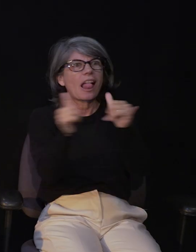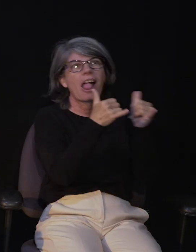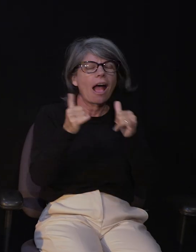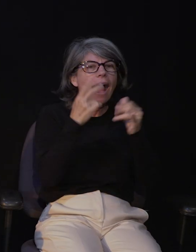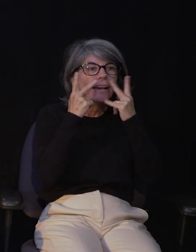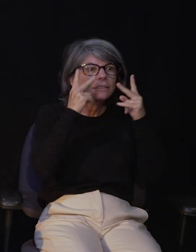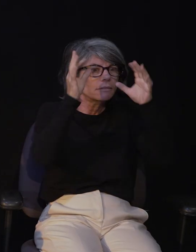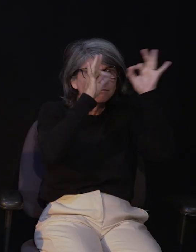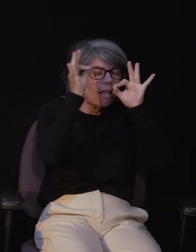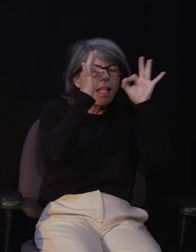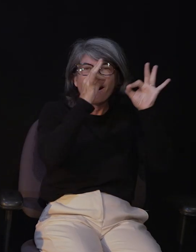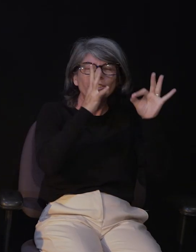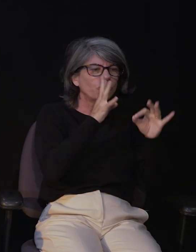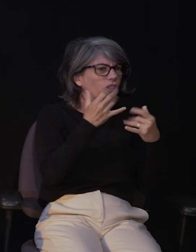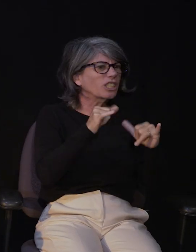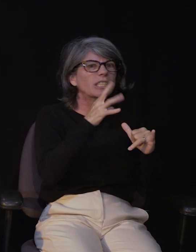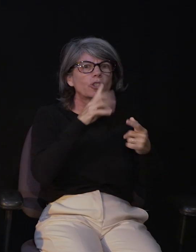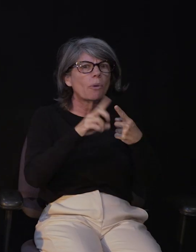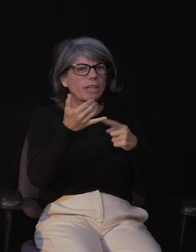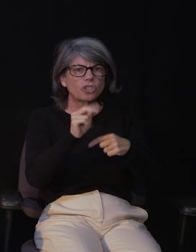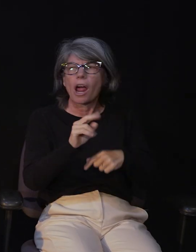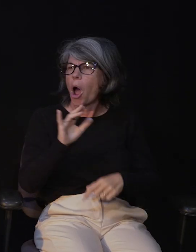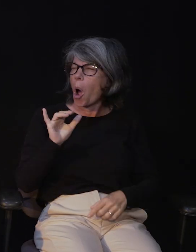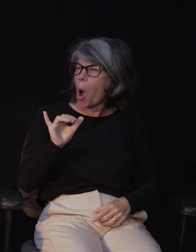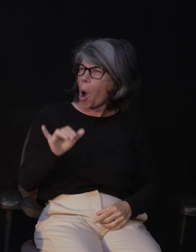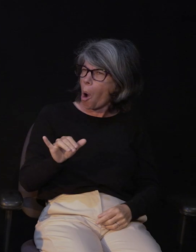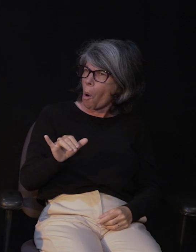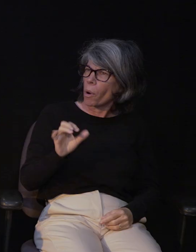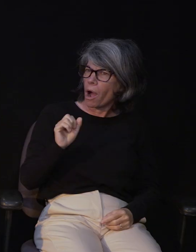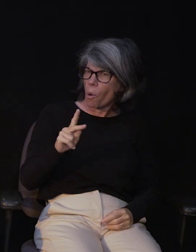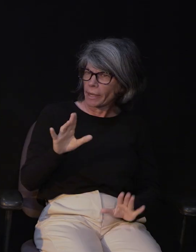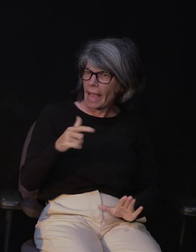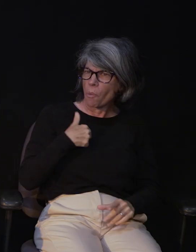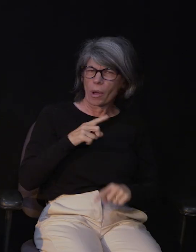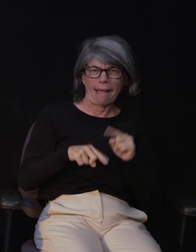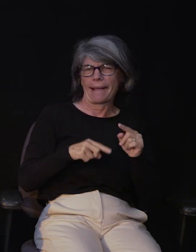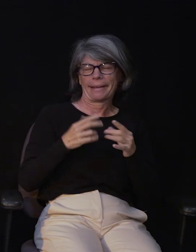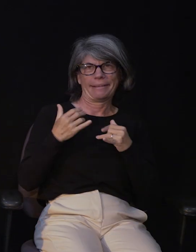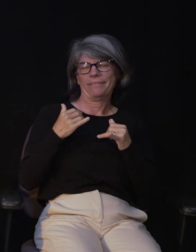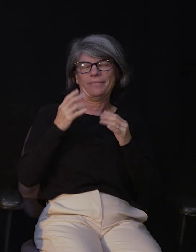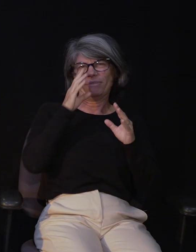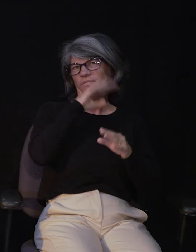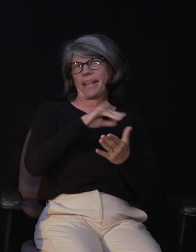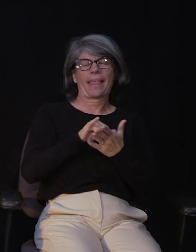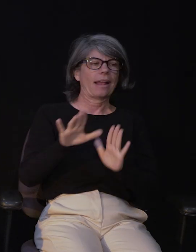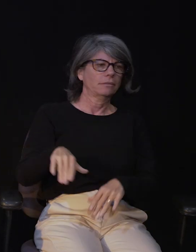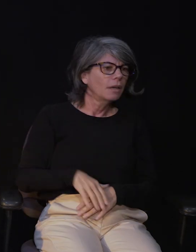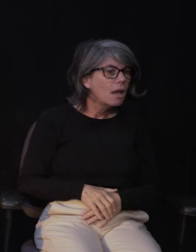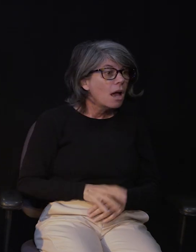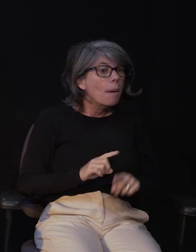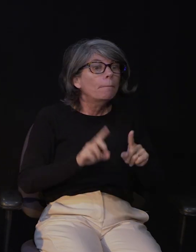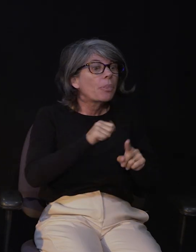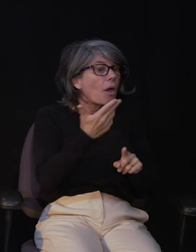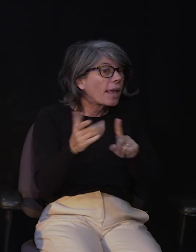in your eyes, you're still like talking to John. I'm like, oh, okay, well, I can fake that. But the other